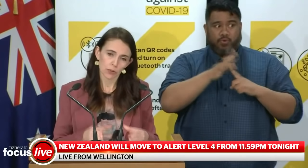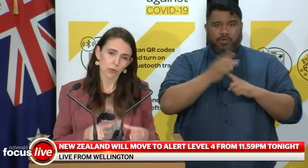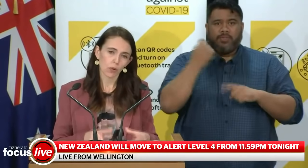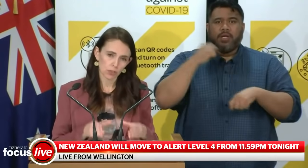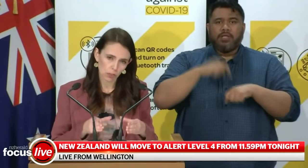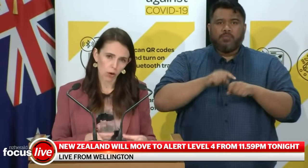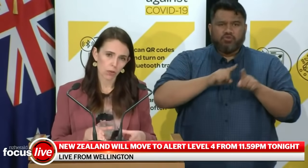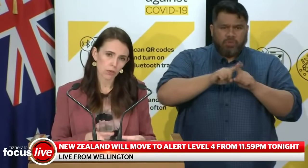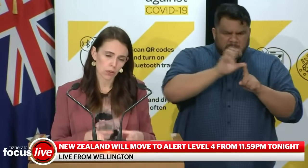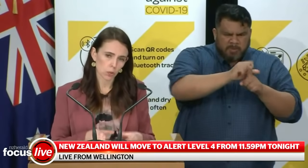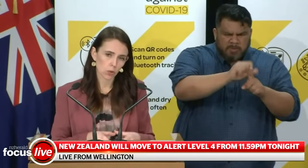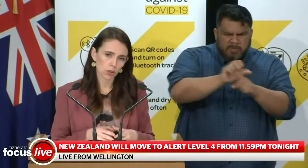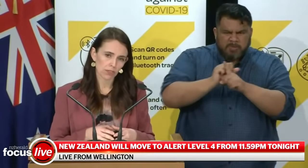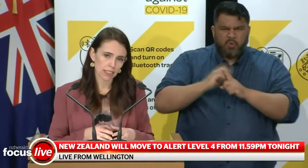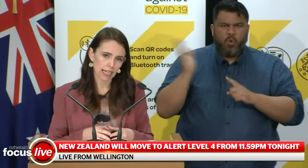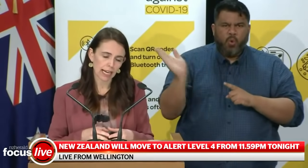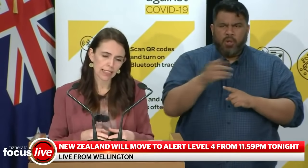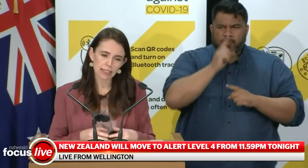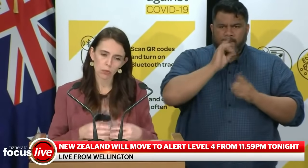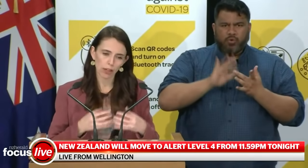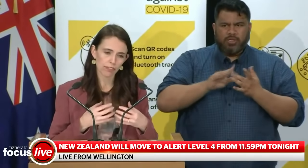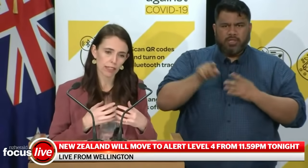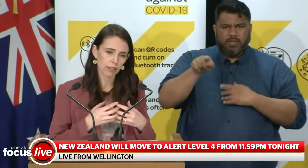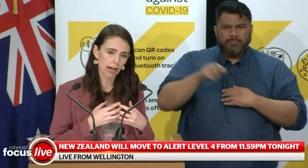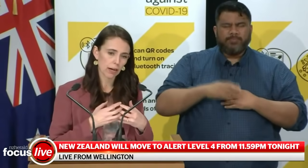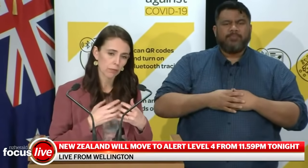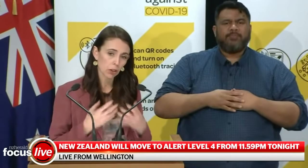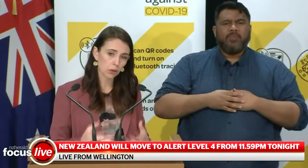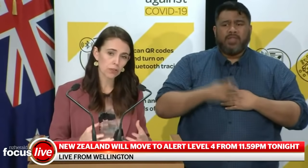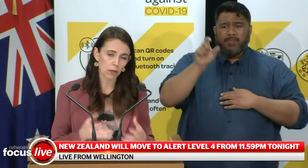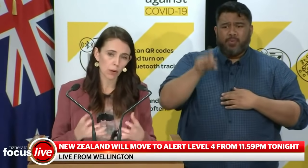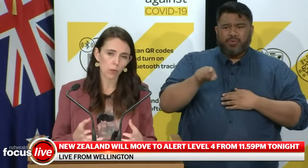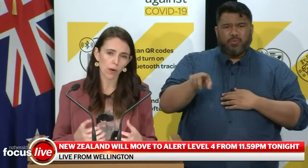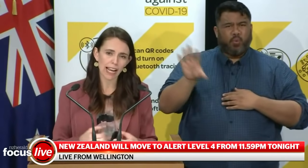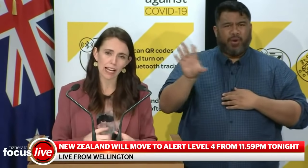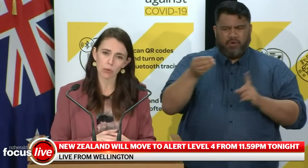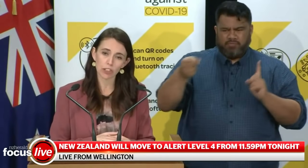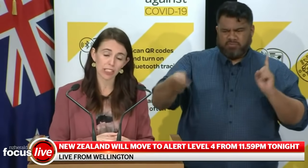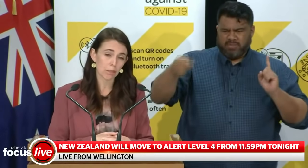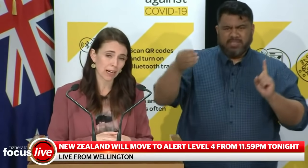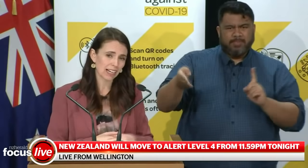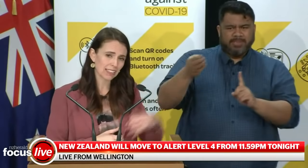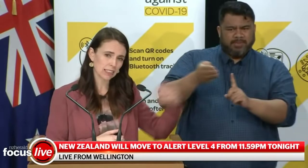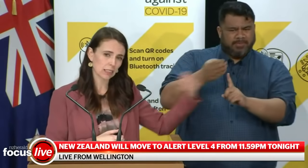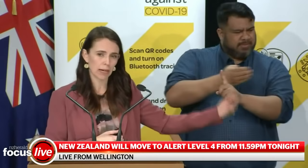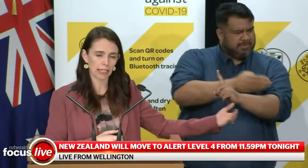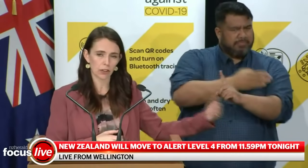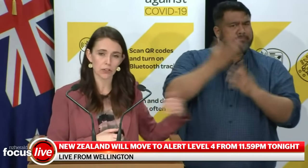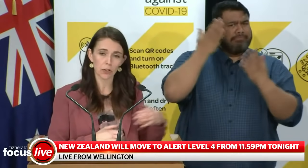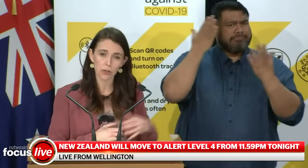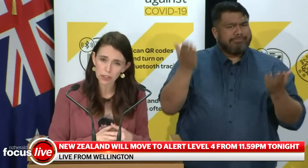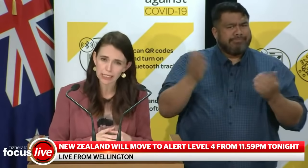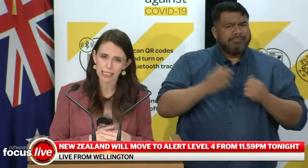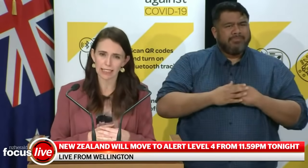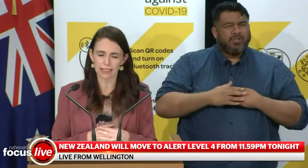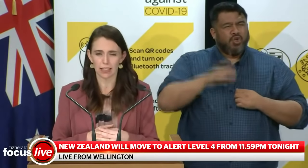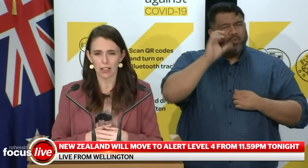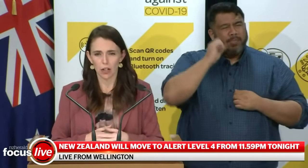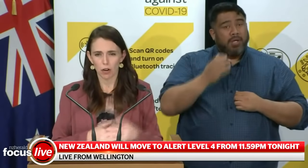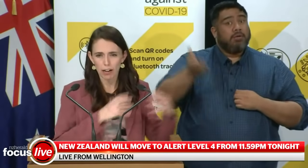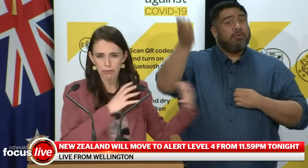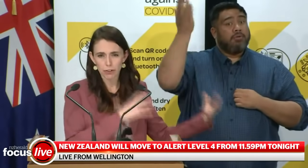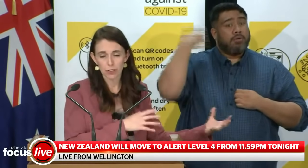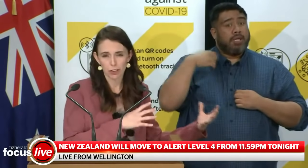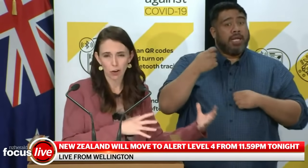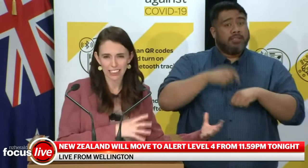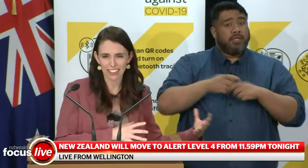as yet do not know the source of this case. One of the clues that we will have, which in the past, back in those early days